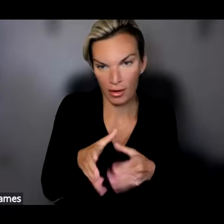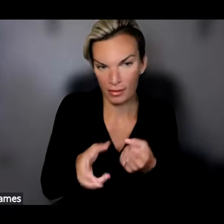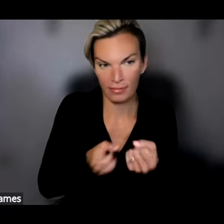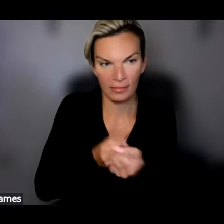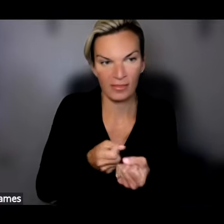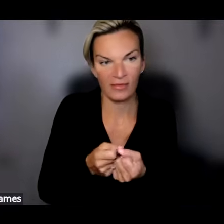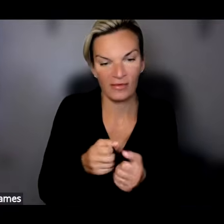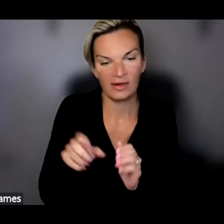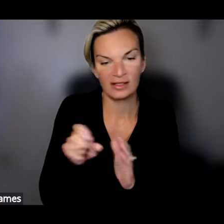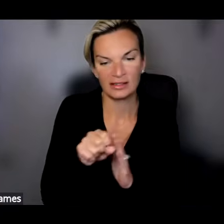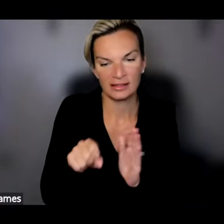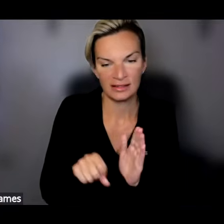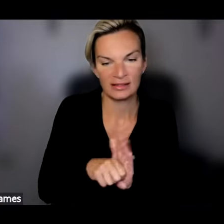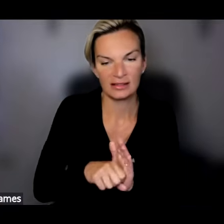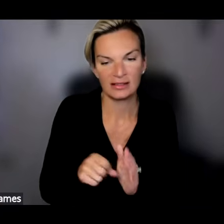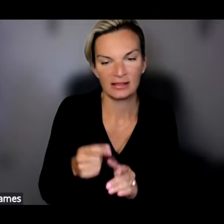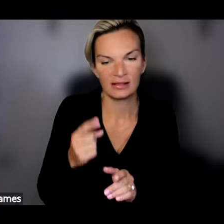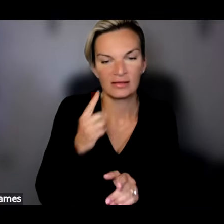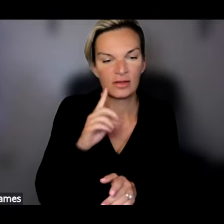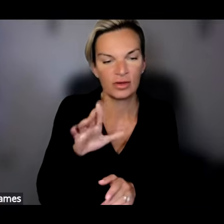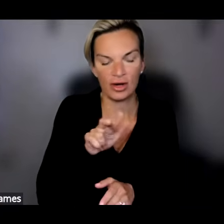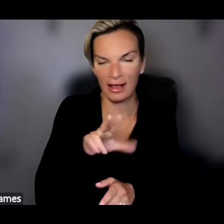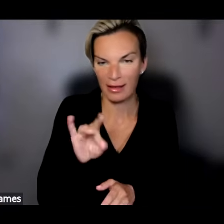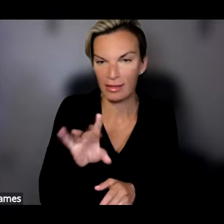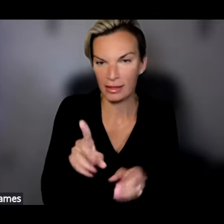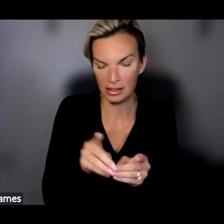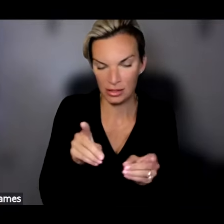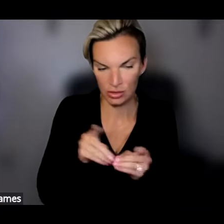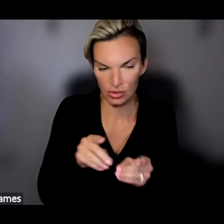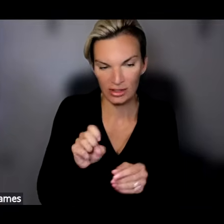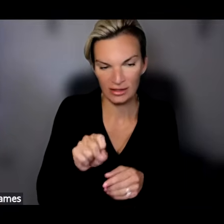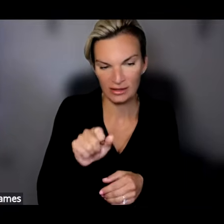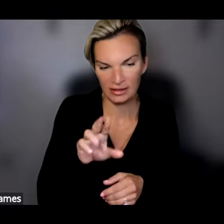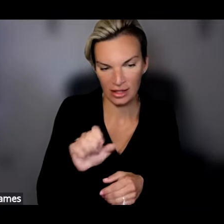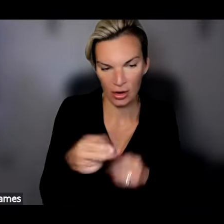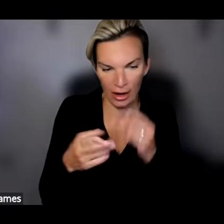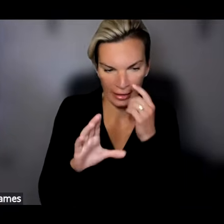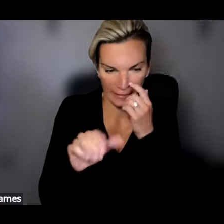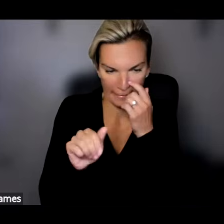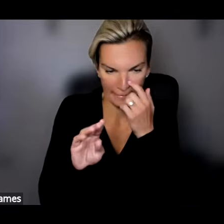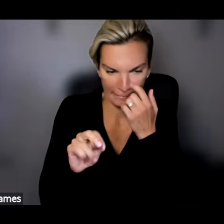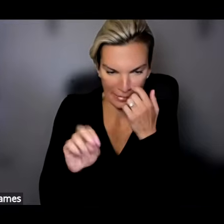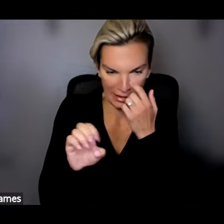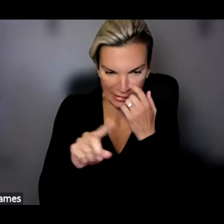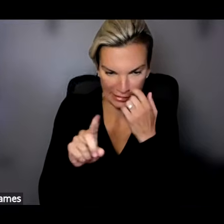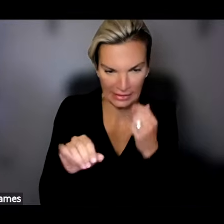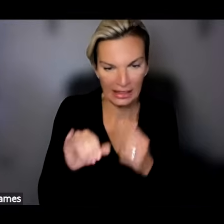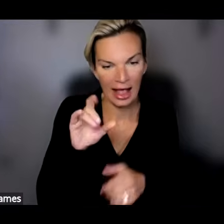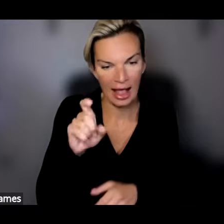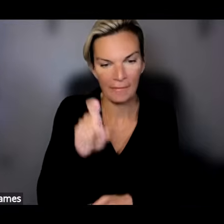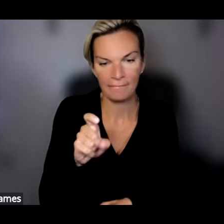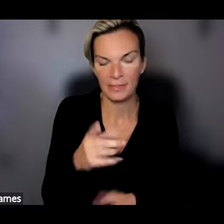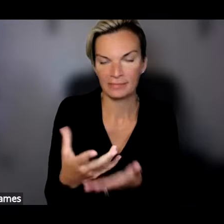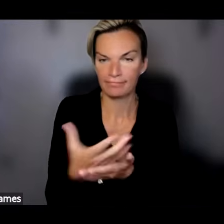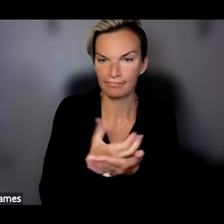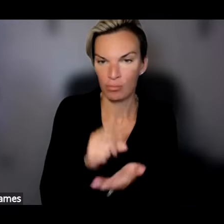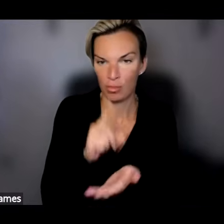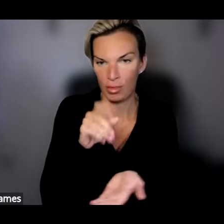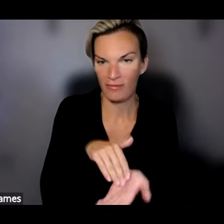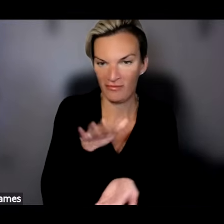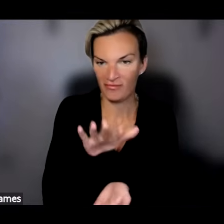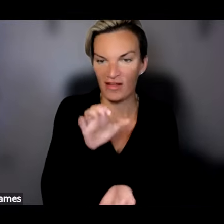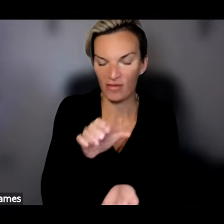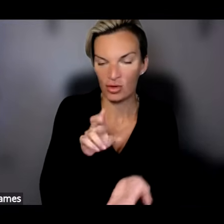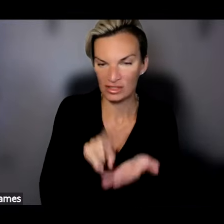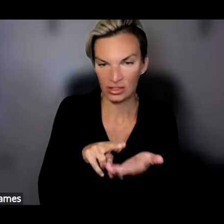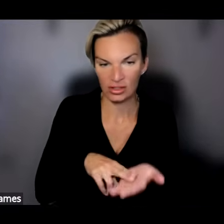38th District, Sarah Kimbensi. She has to submit 1,500 valid signatures. The total filing received